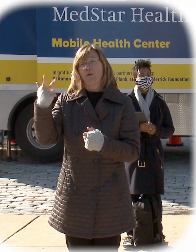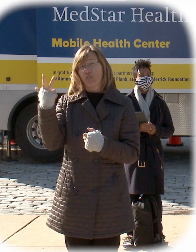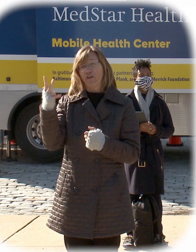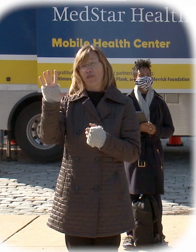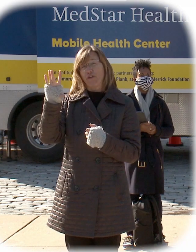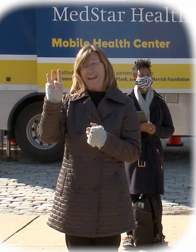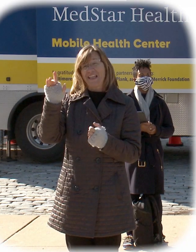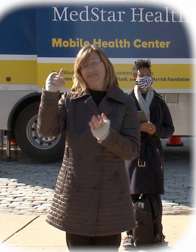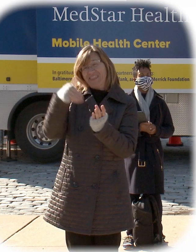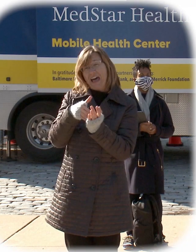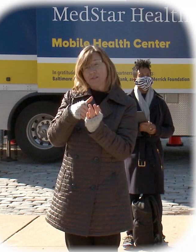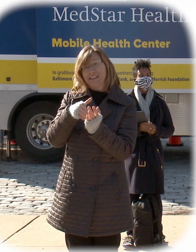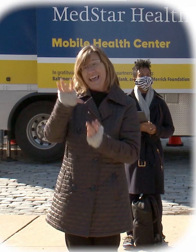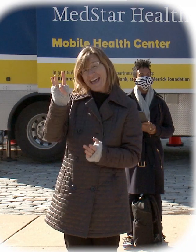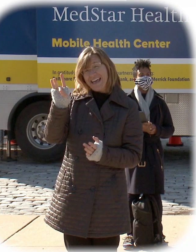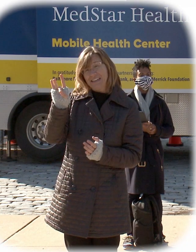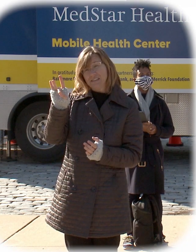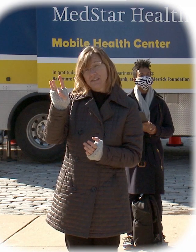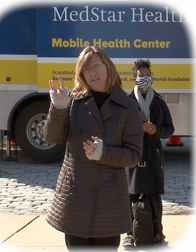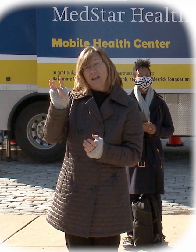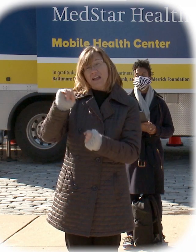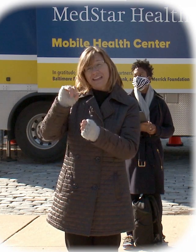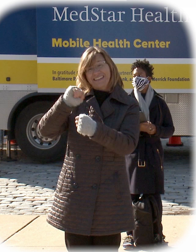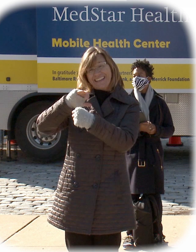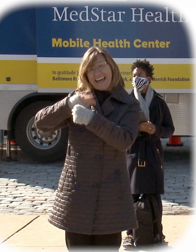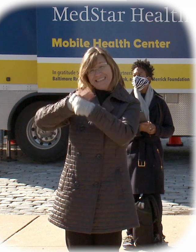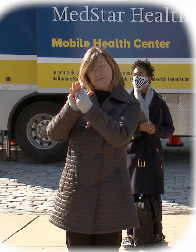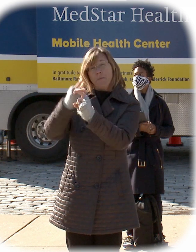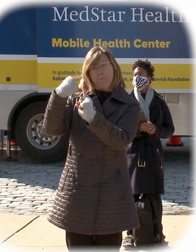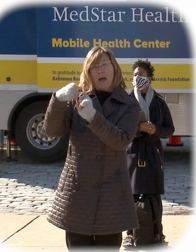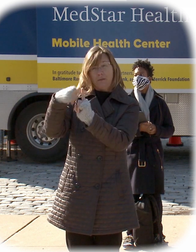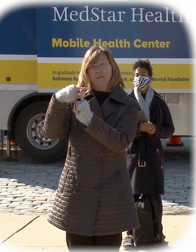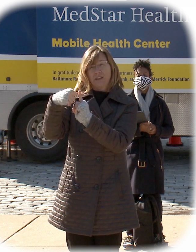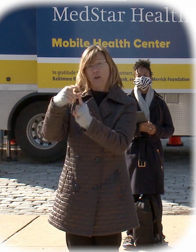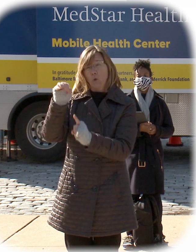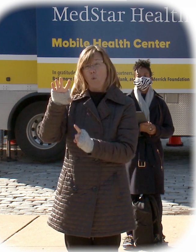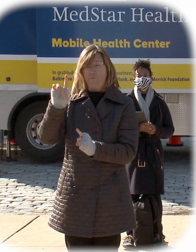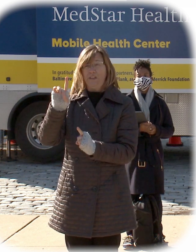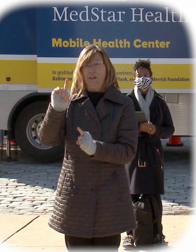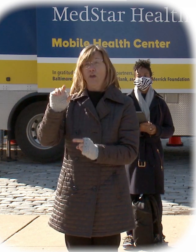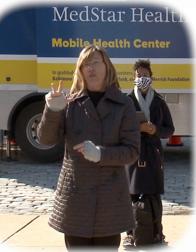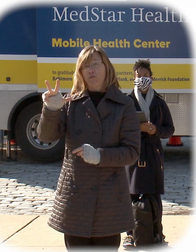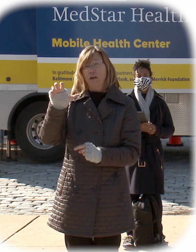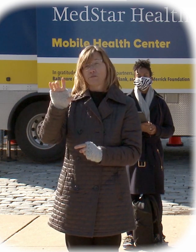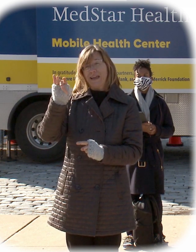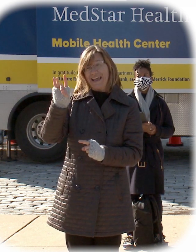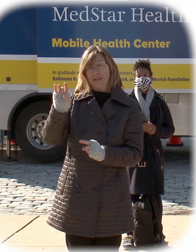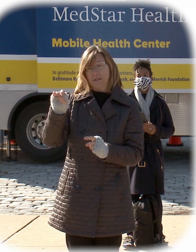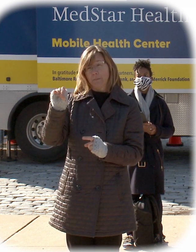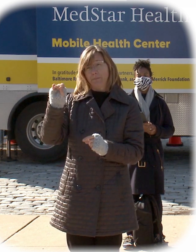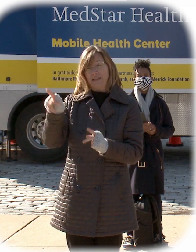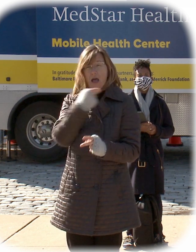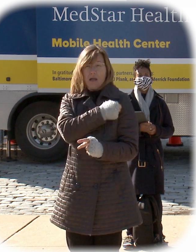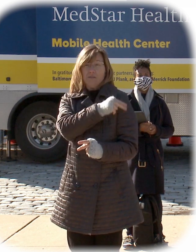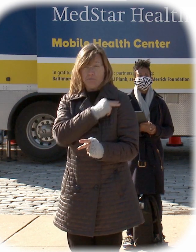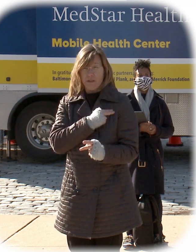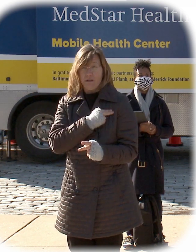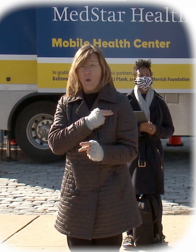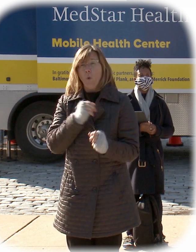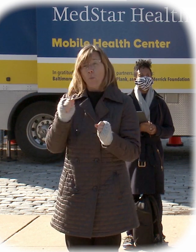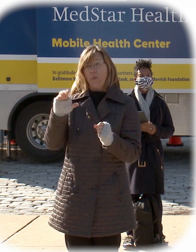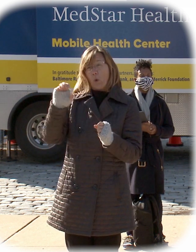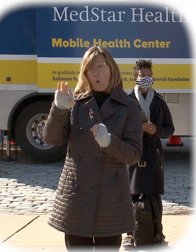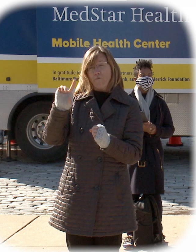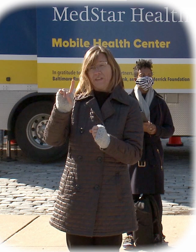38,008 reported cases of COVID-19. We have 380 people hospitalized with COVID-19. Our